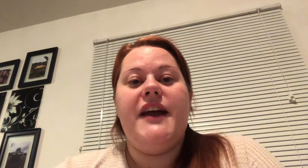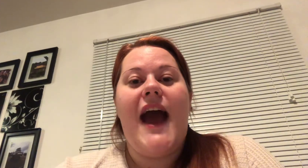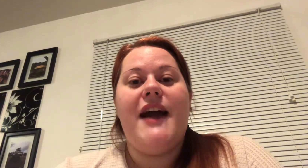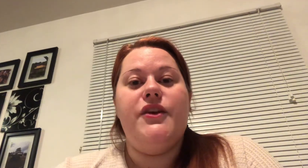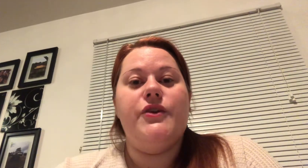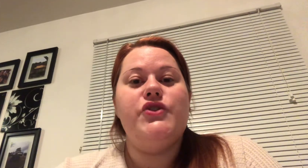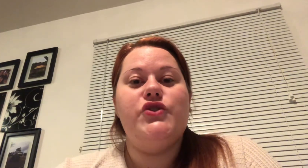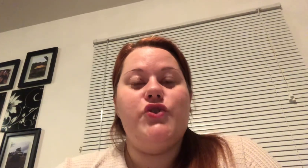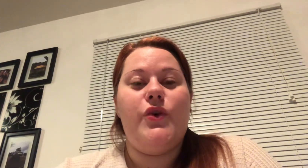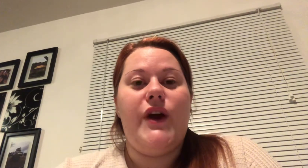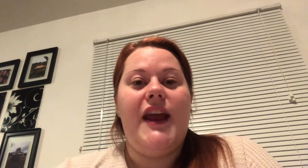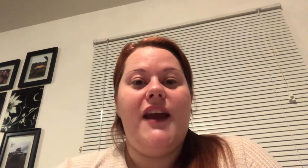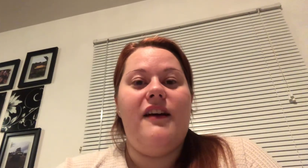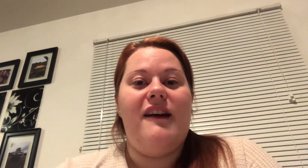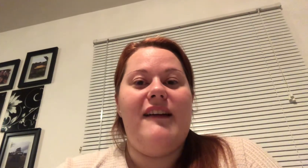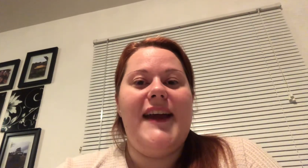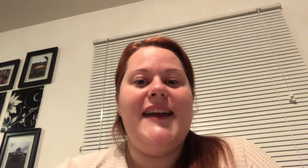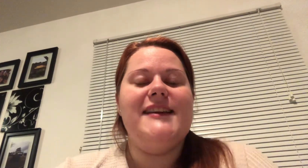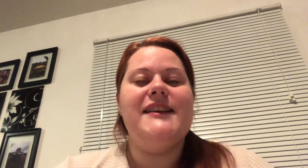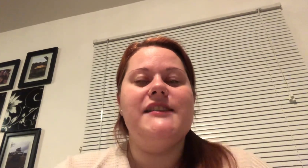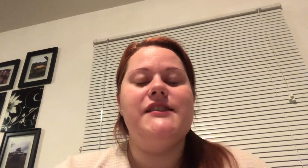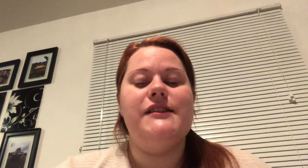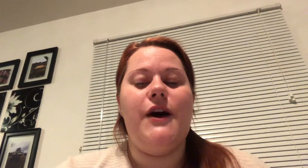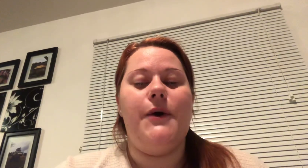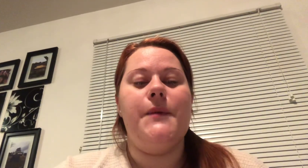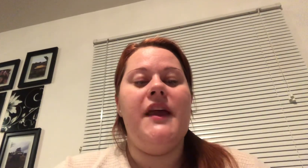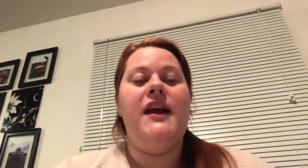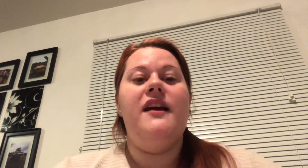at your story, all right? So